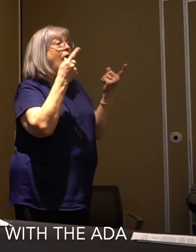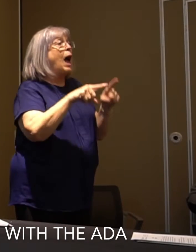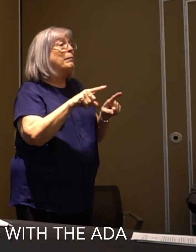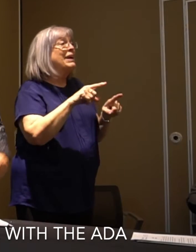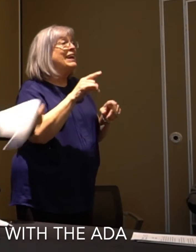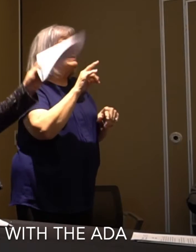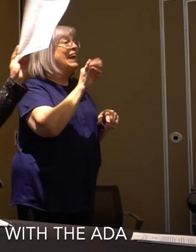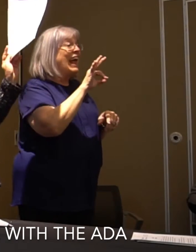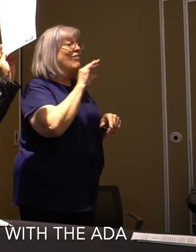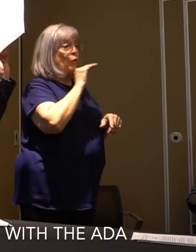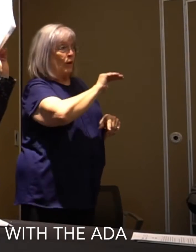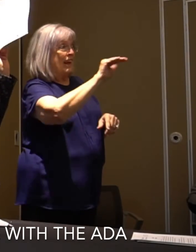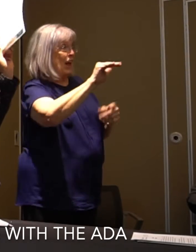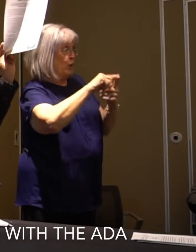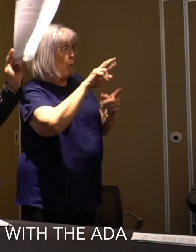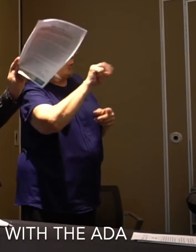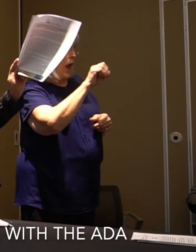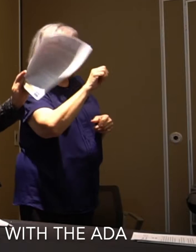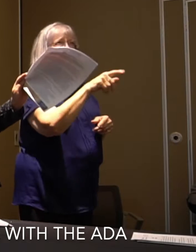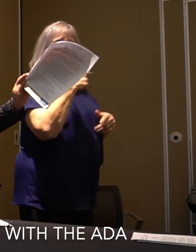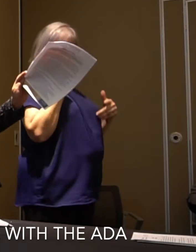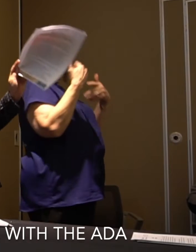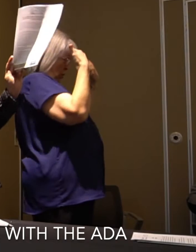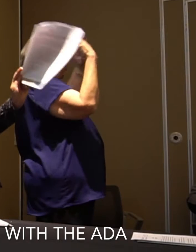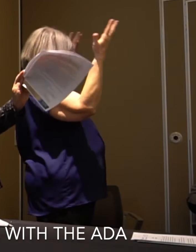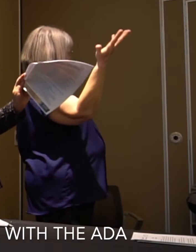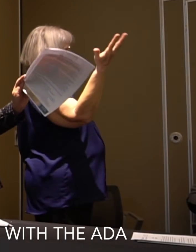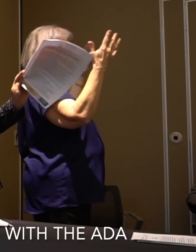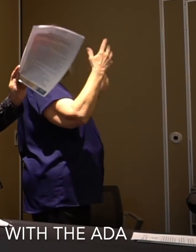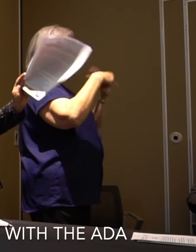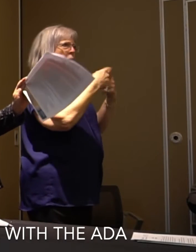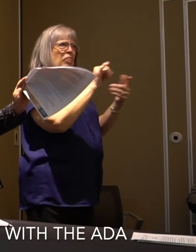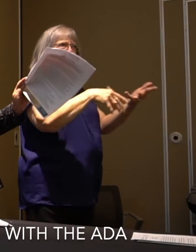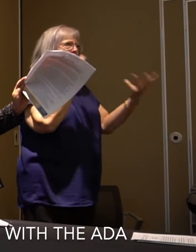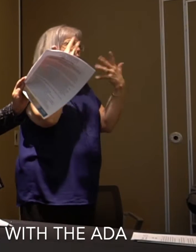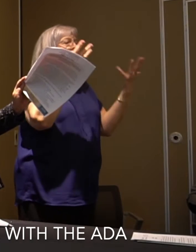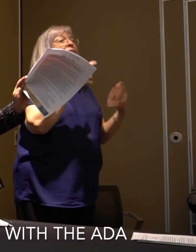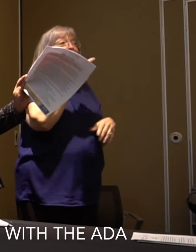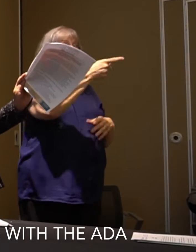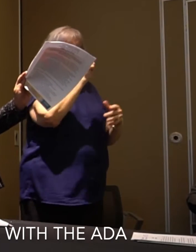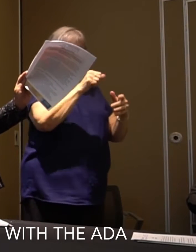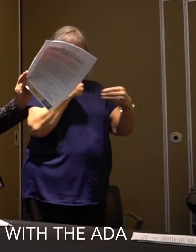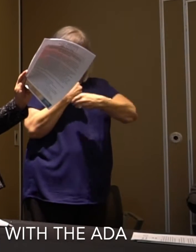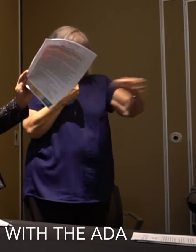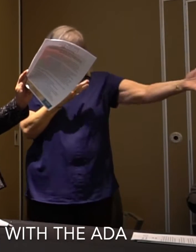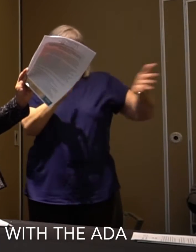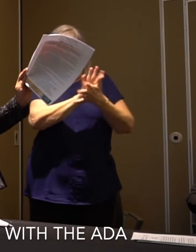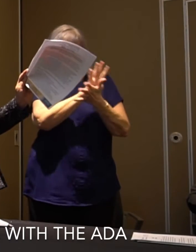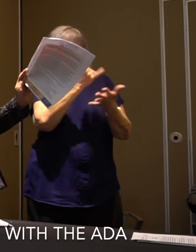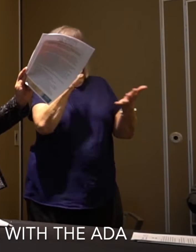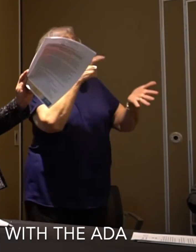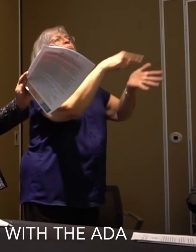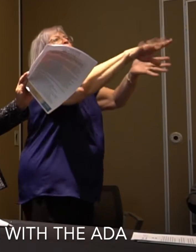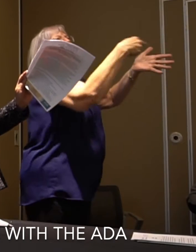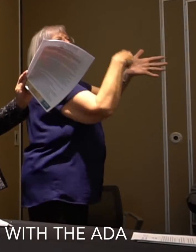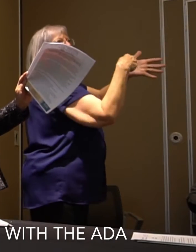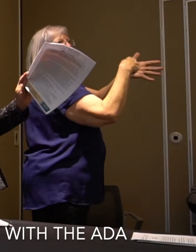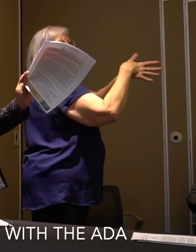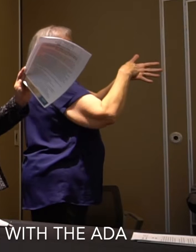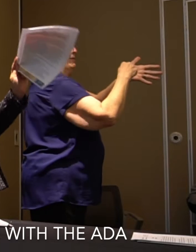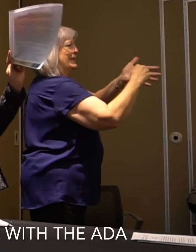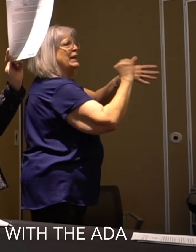this. And in this document, you have the citation of where it is in the RFP. And their